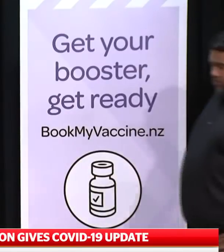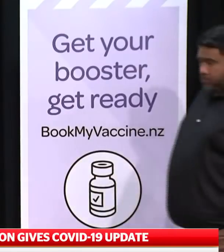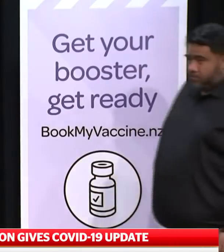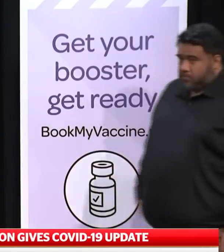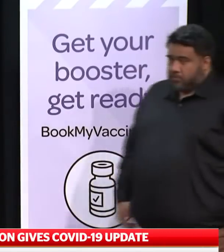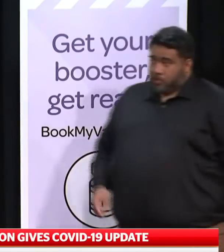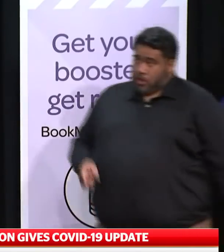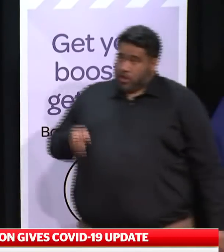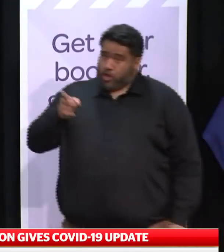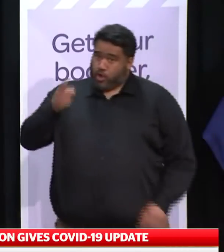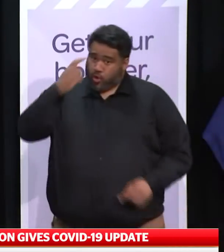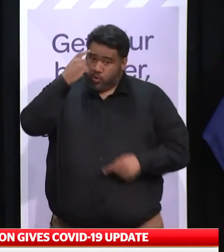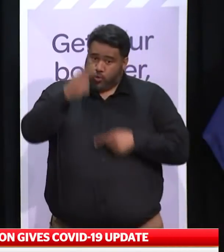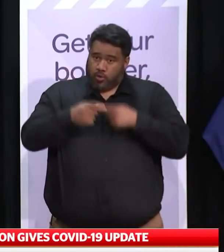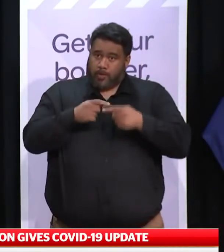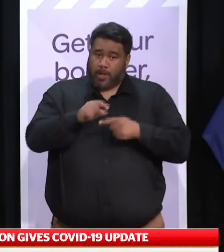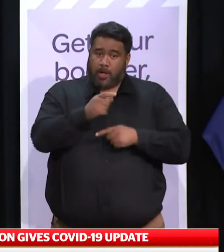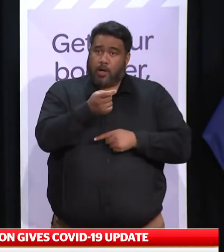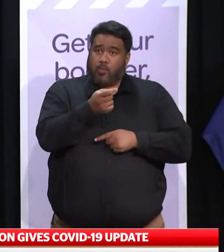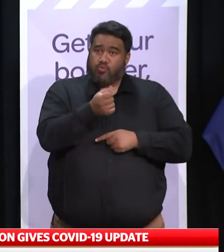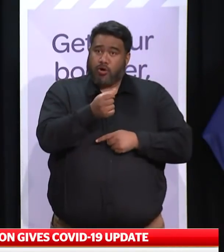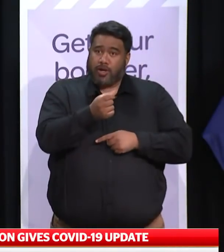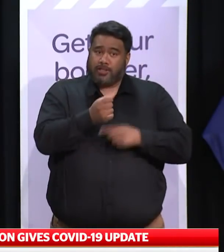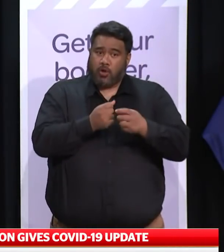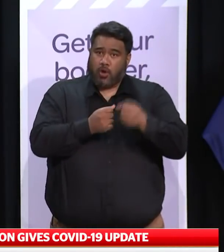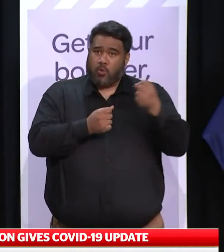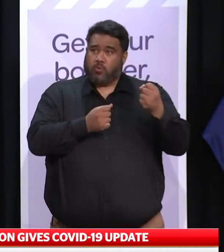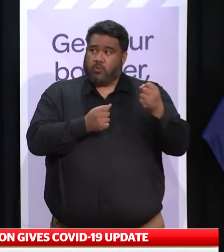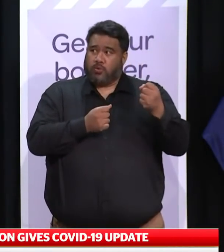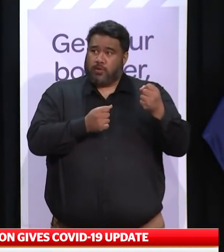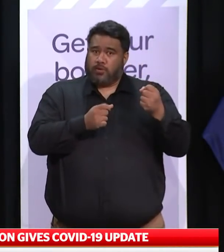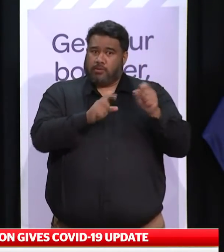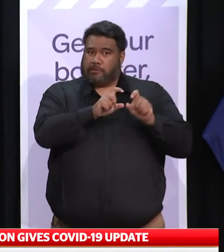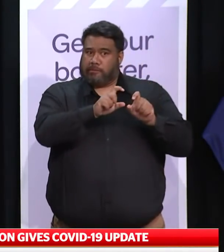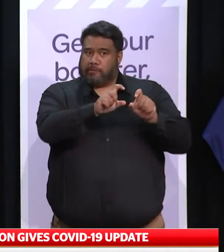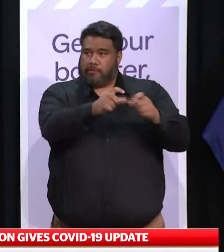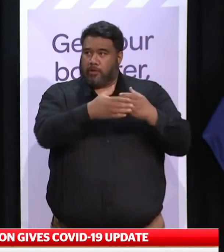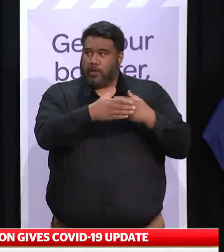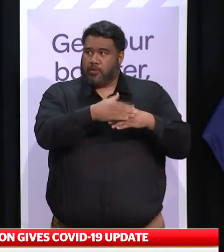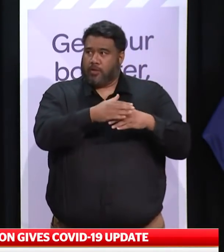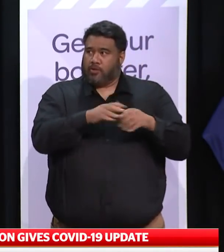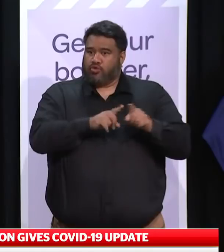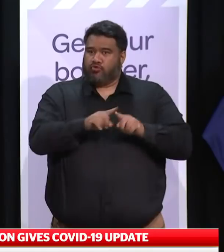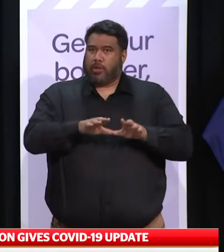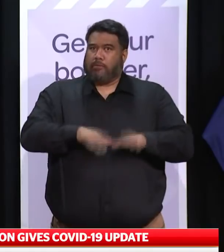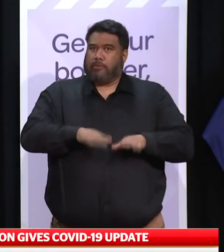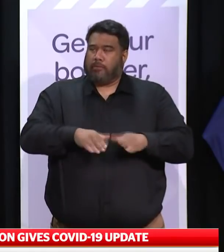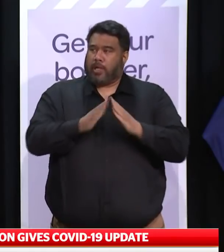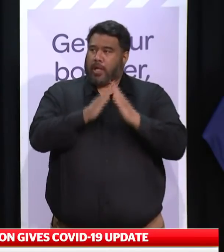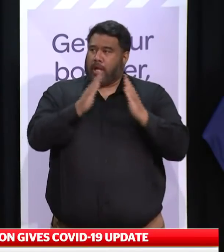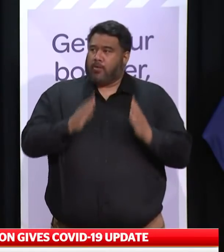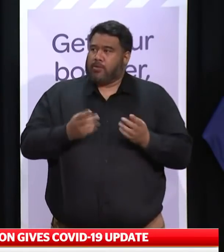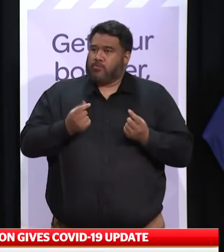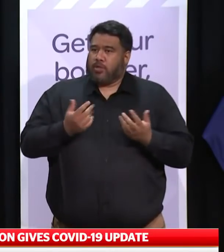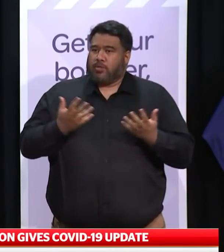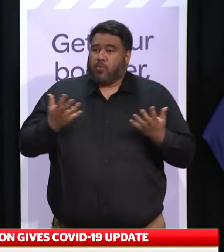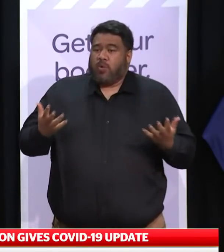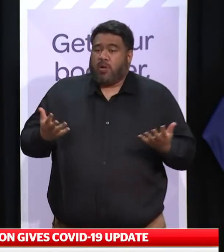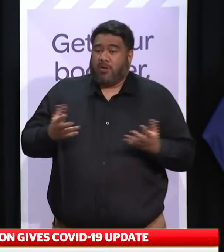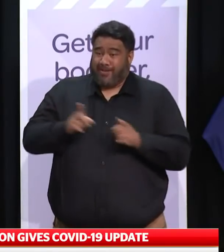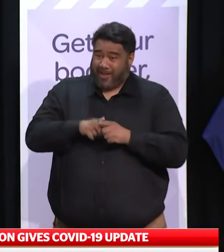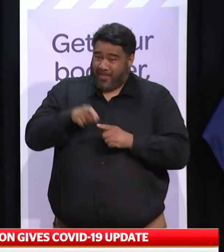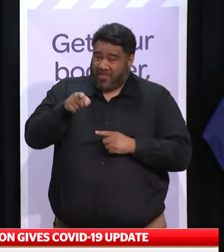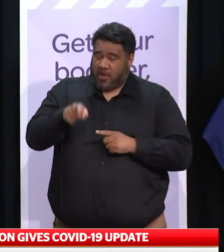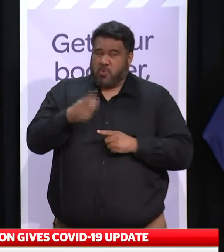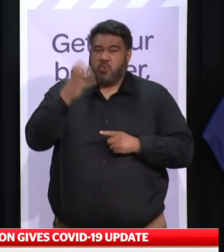that we're considering. I think that kind of action is one that would have a very, very dramatic effect. It's the kind of control in